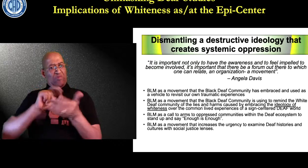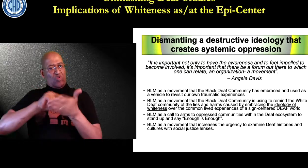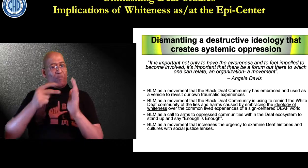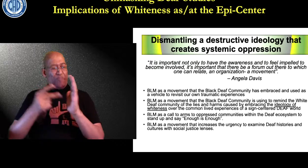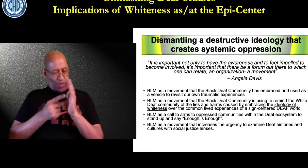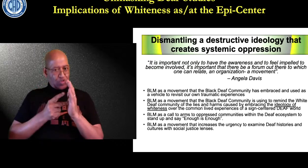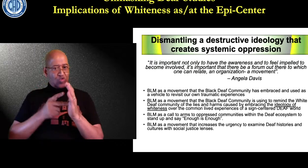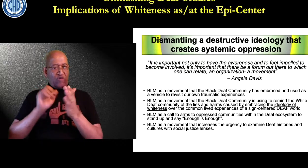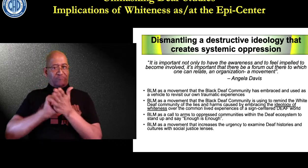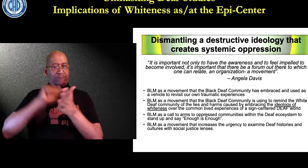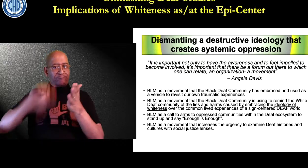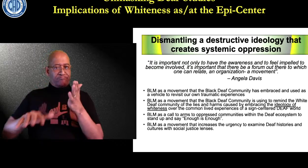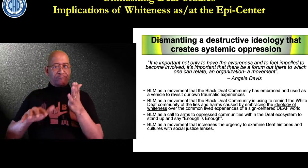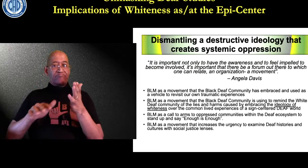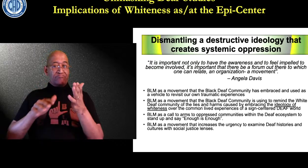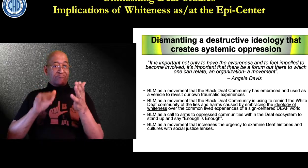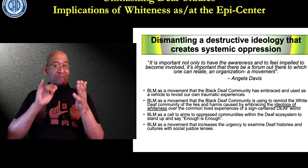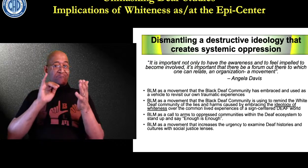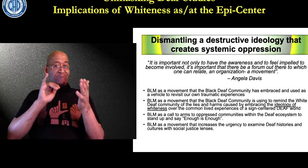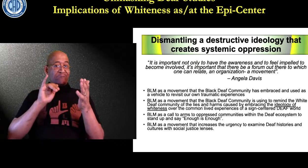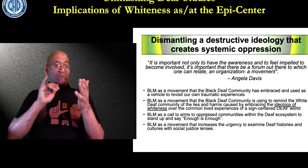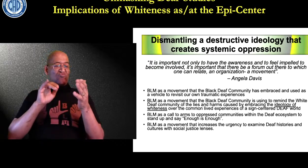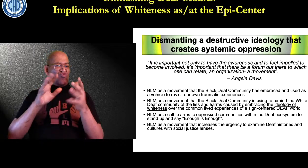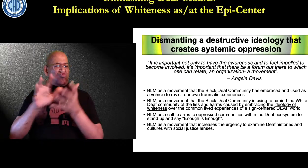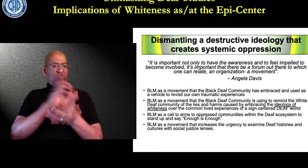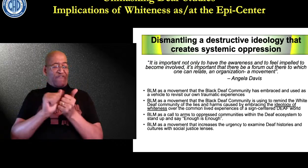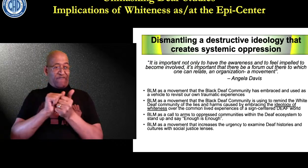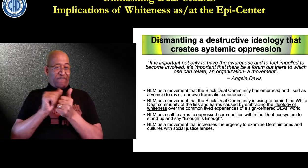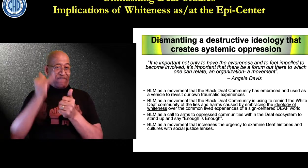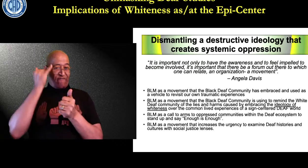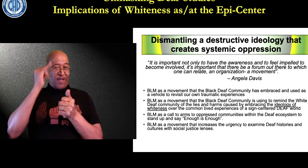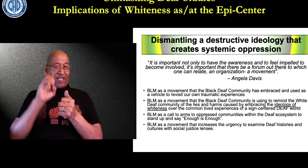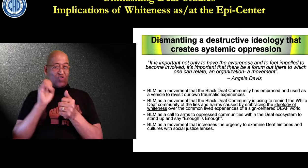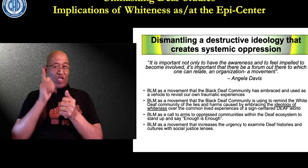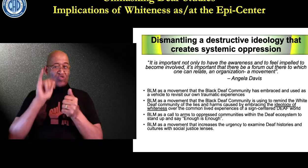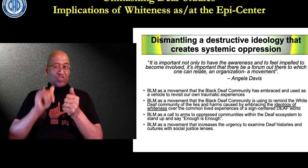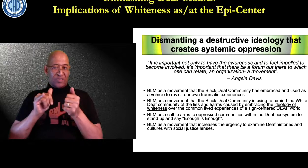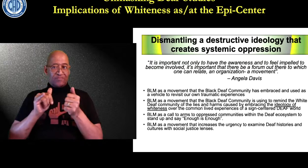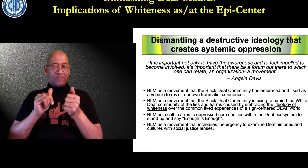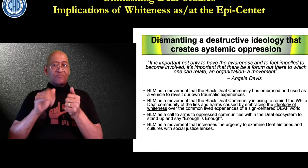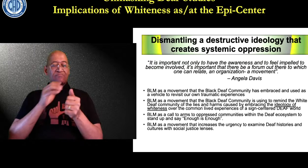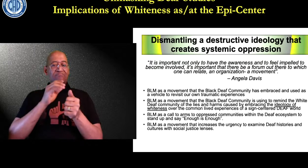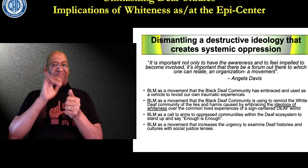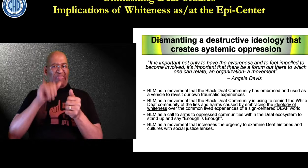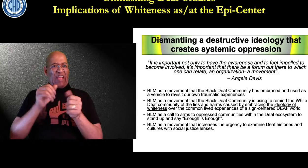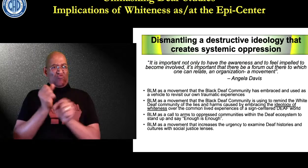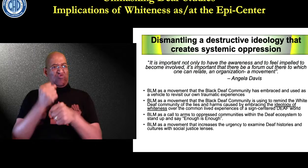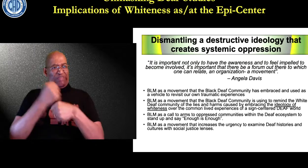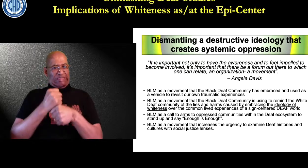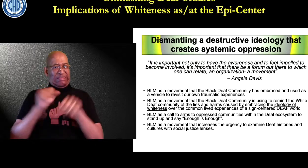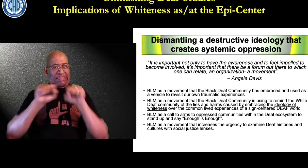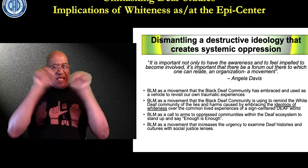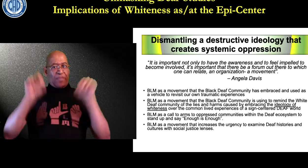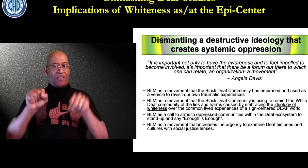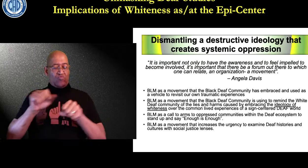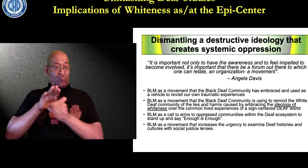can relate in an organization and a movement.